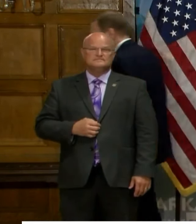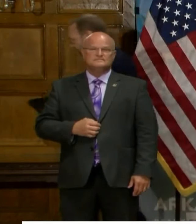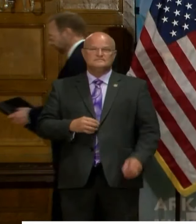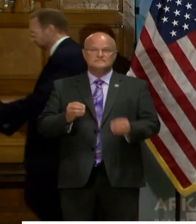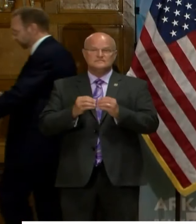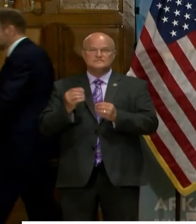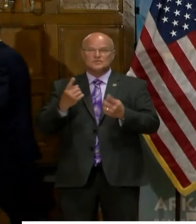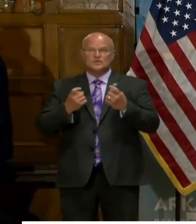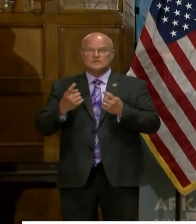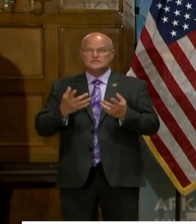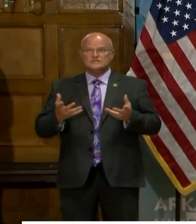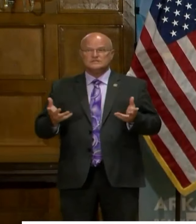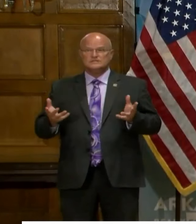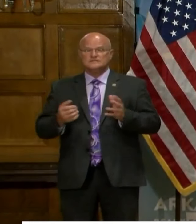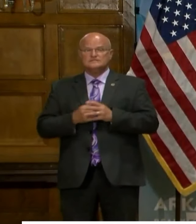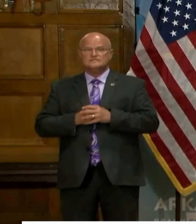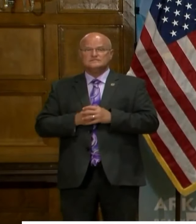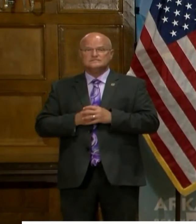Any other questions?